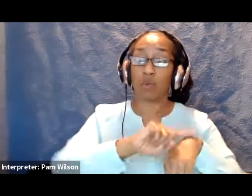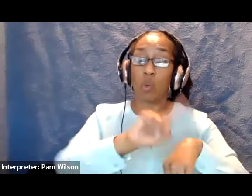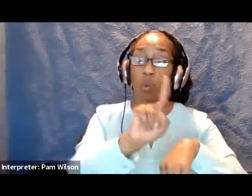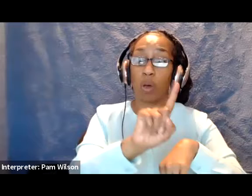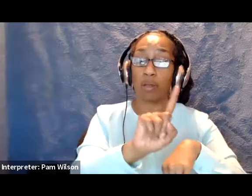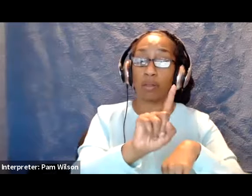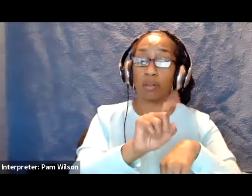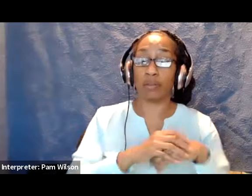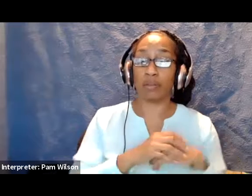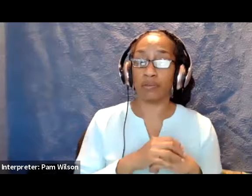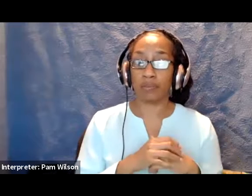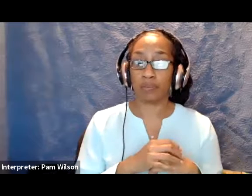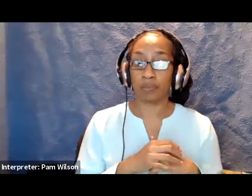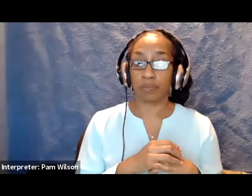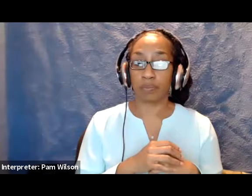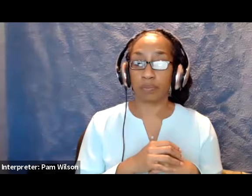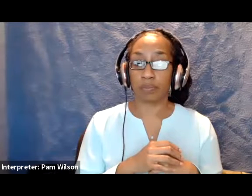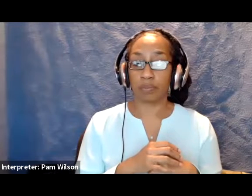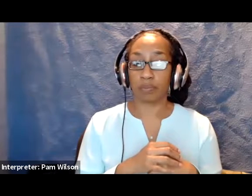don't have to